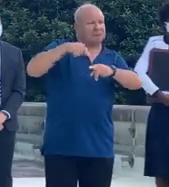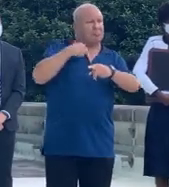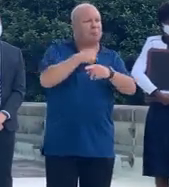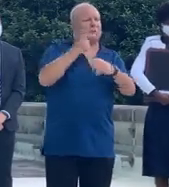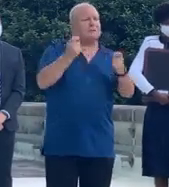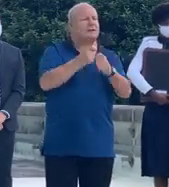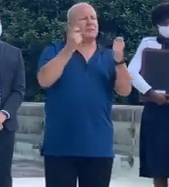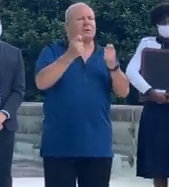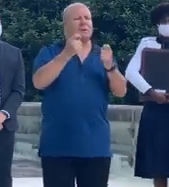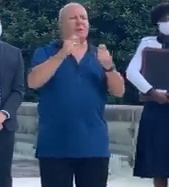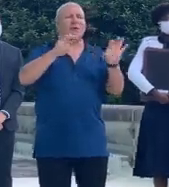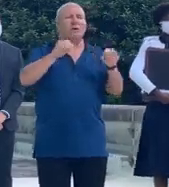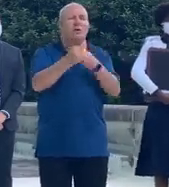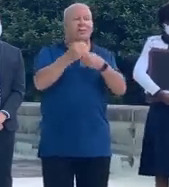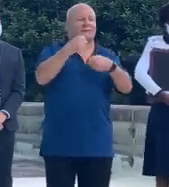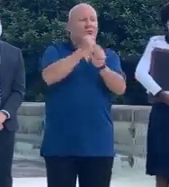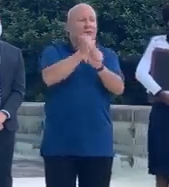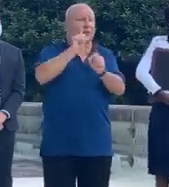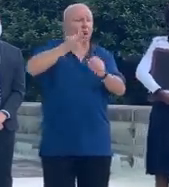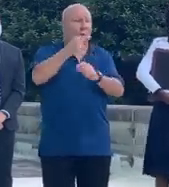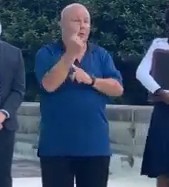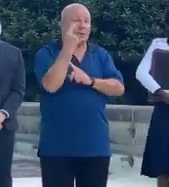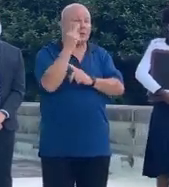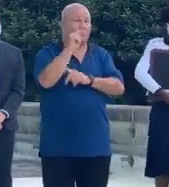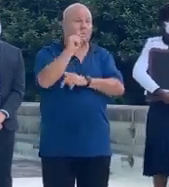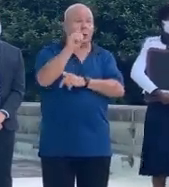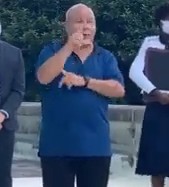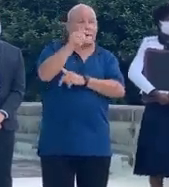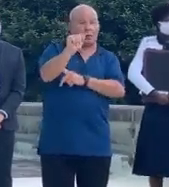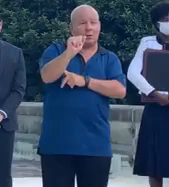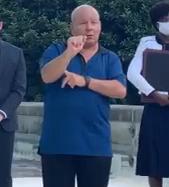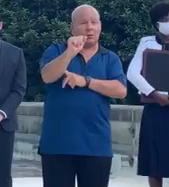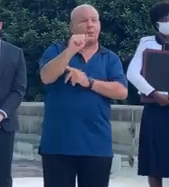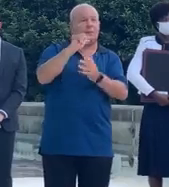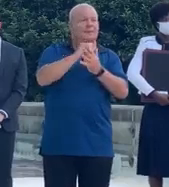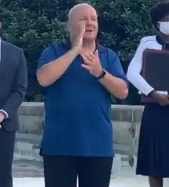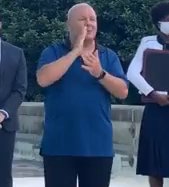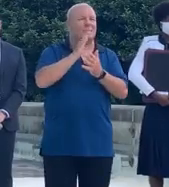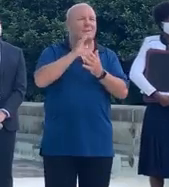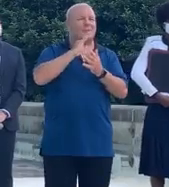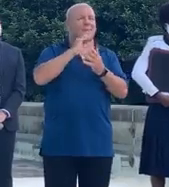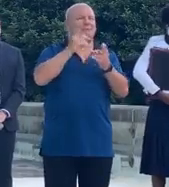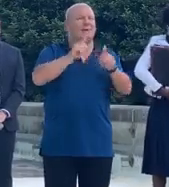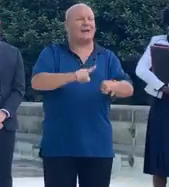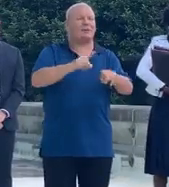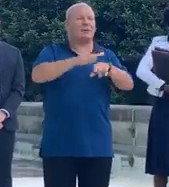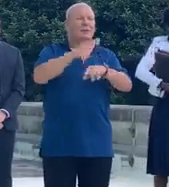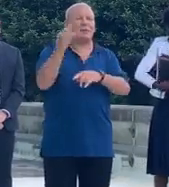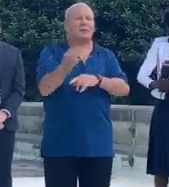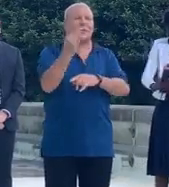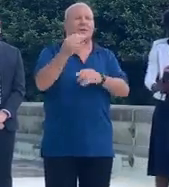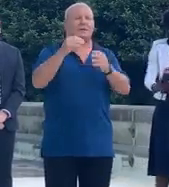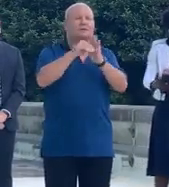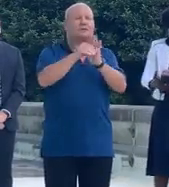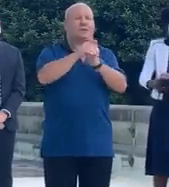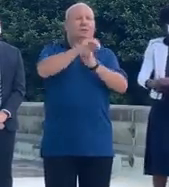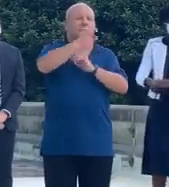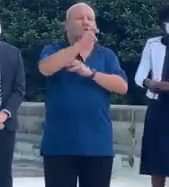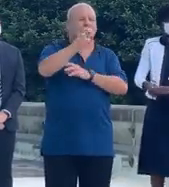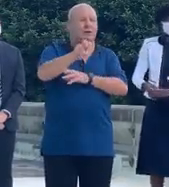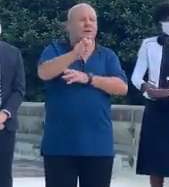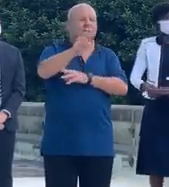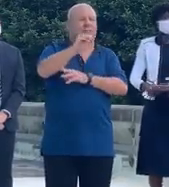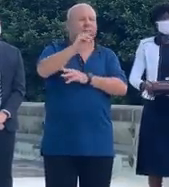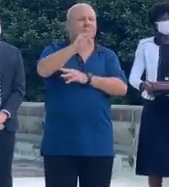office has created Hispanola, and that will be taking place on Fridays at the New Orleans Jazz Museum, where we will